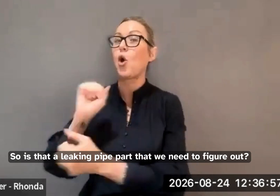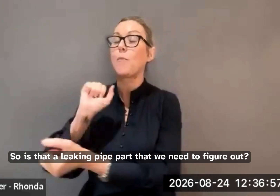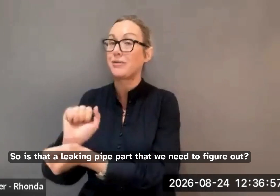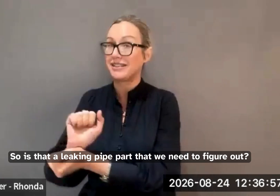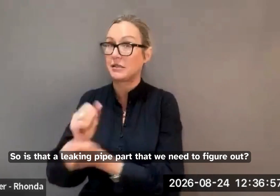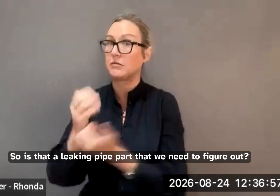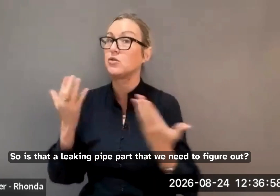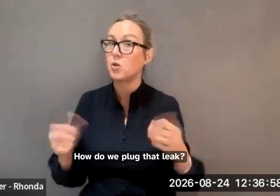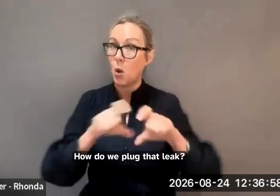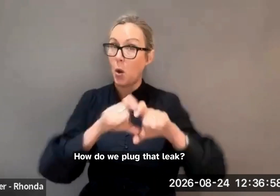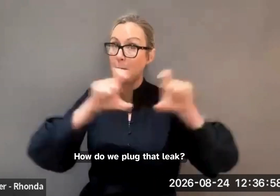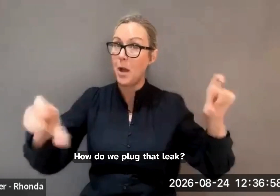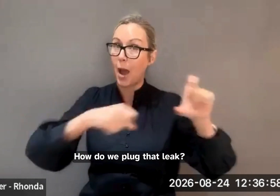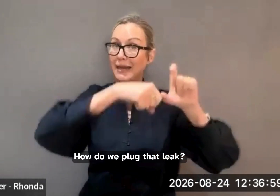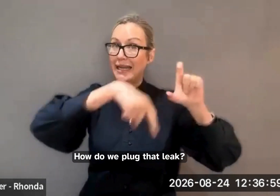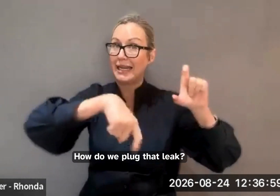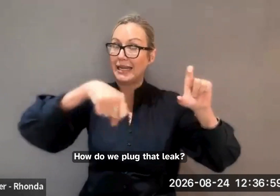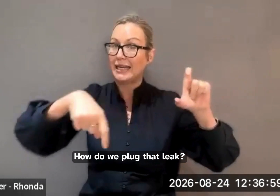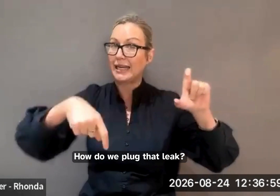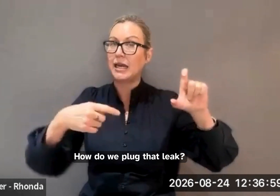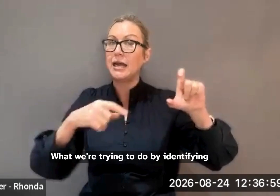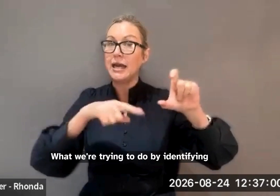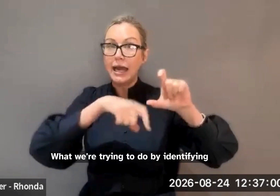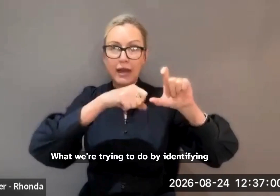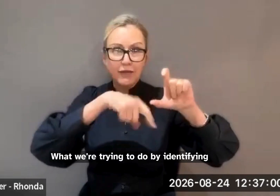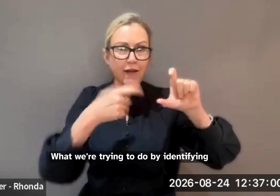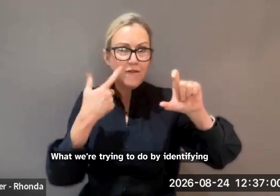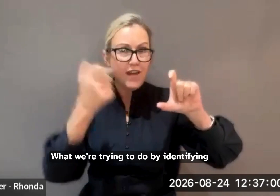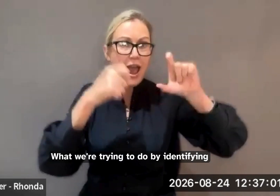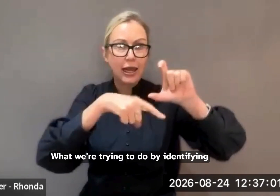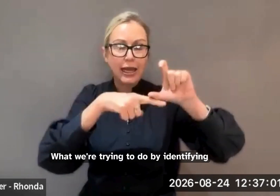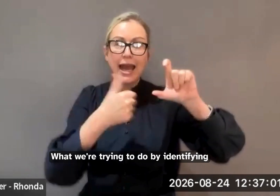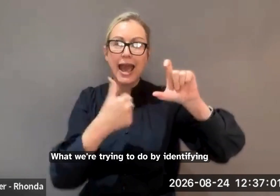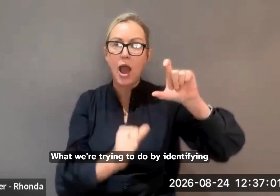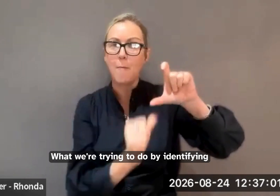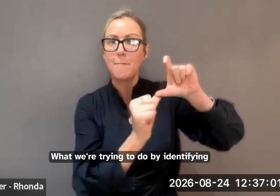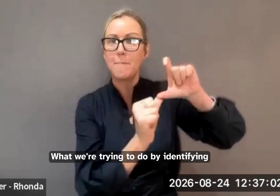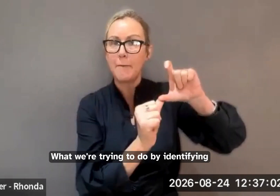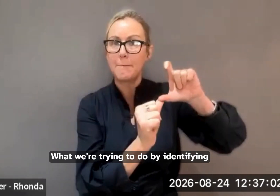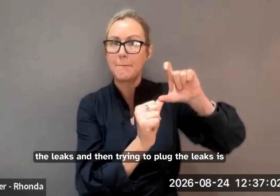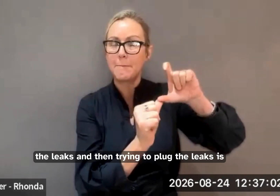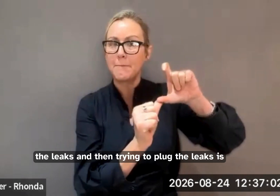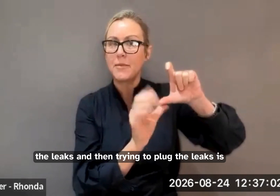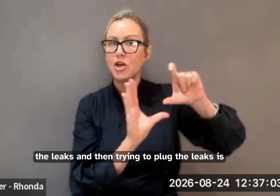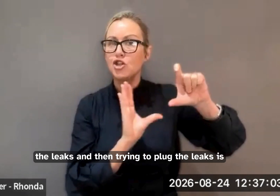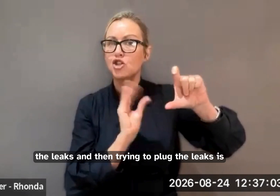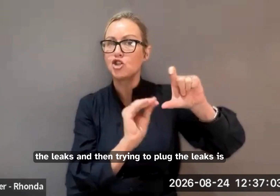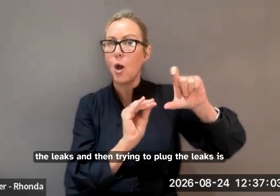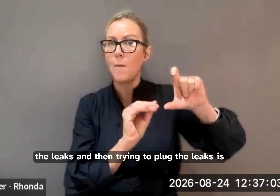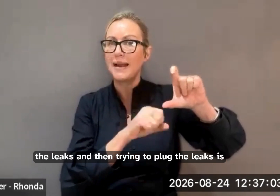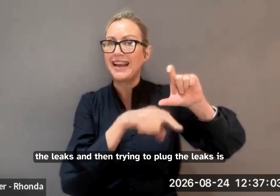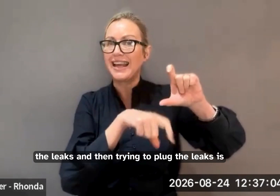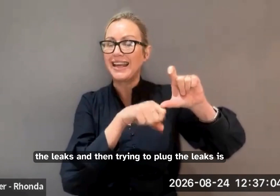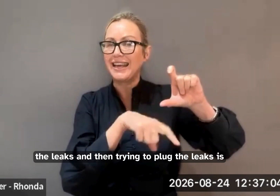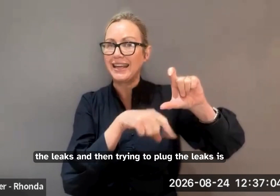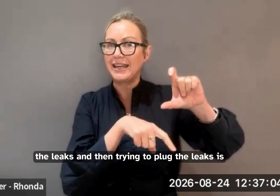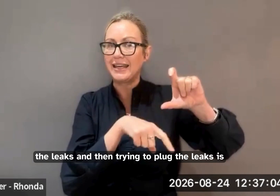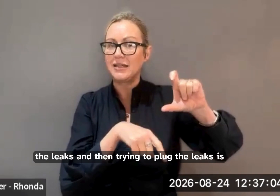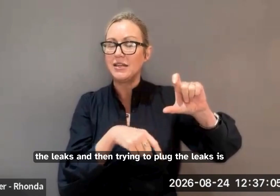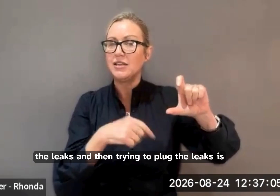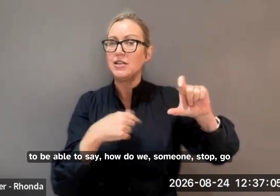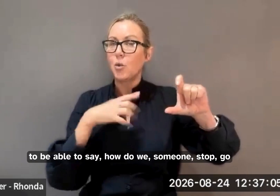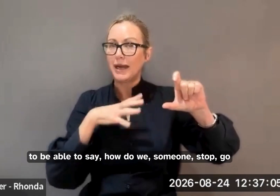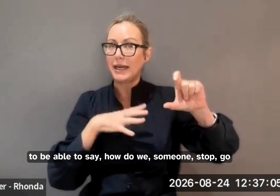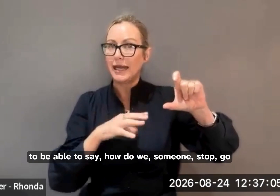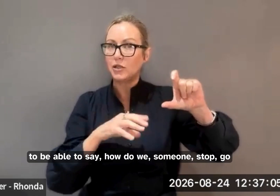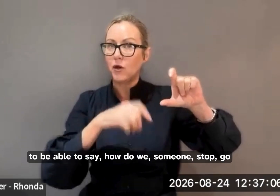part that we need to figure out? How do we plug that leak? And what we're trying to do by identifying the leaks and then trying to plug the